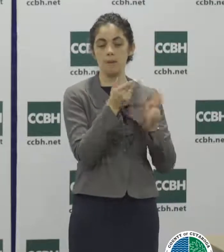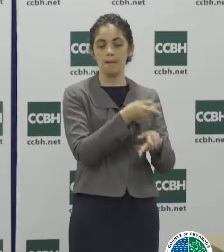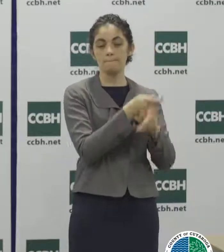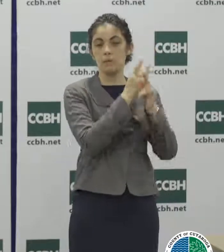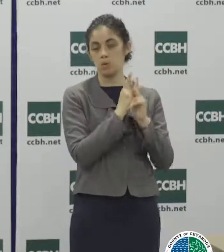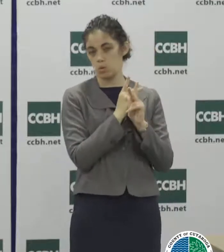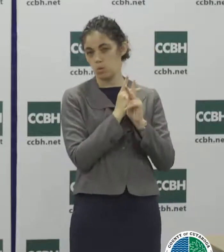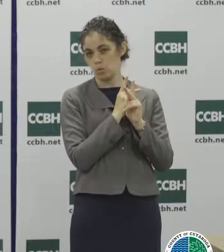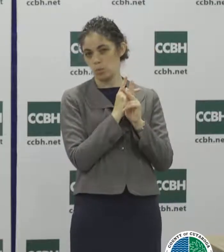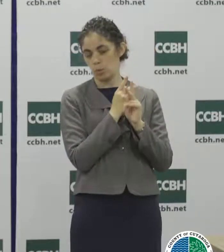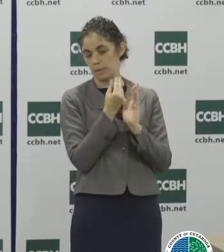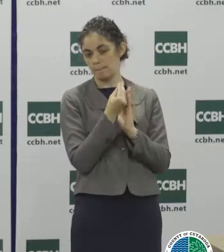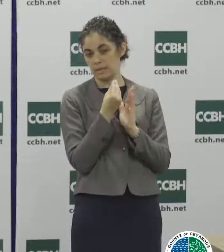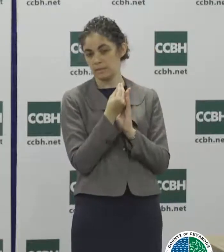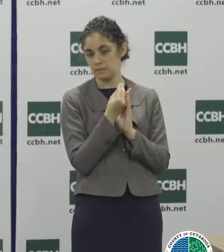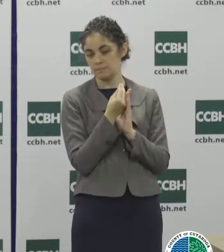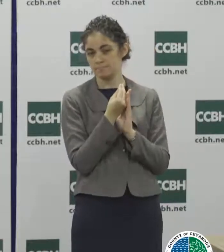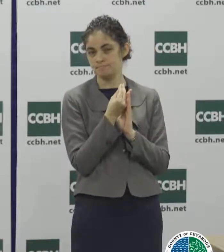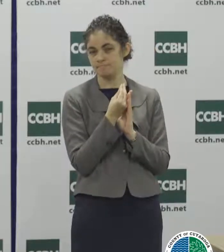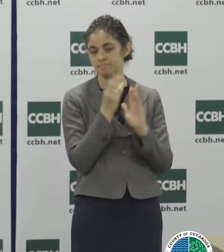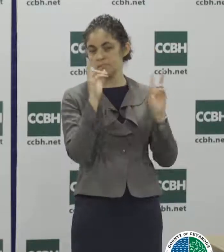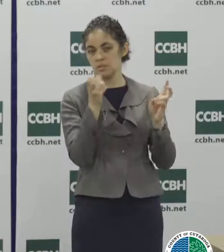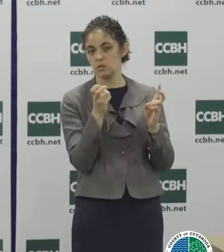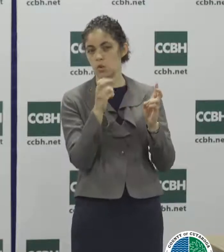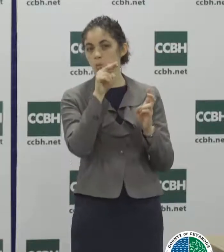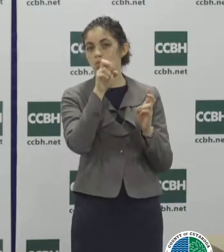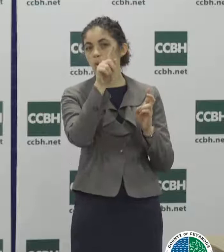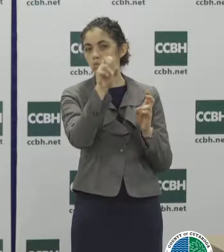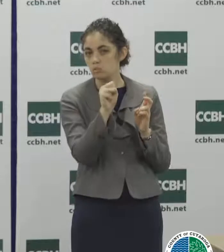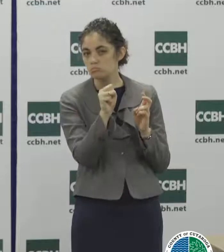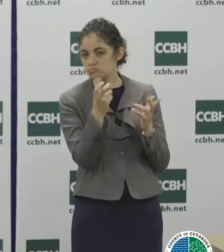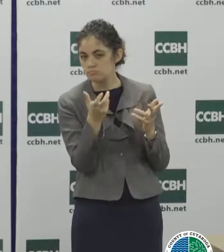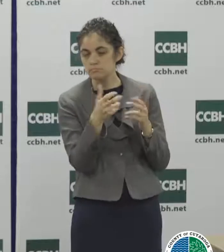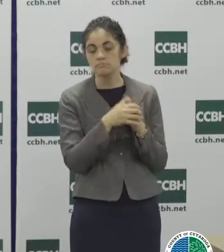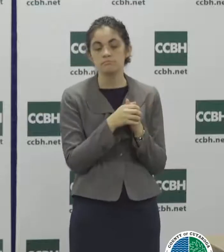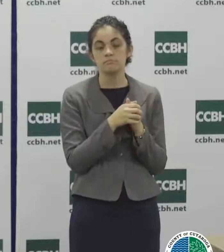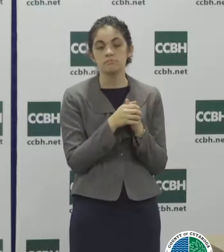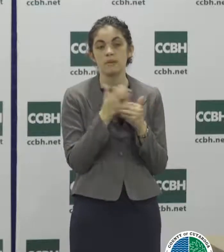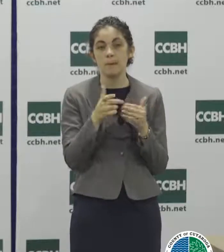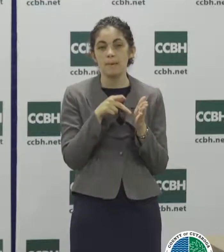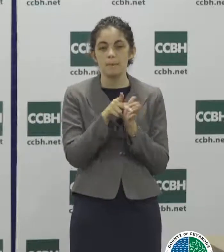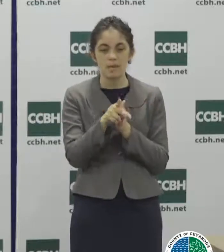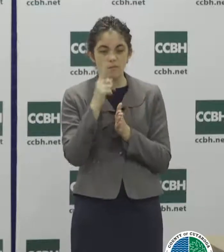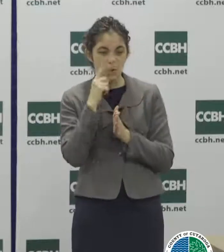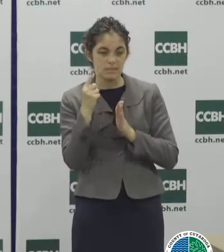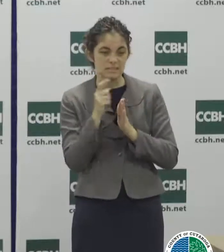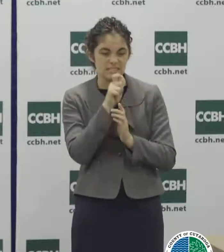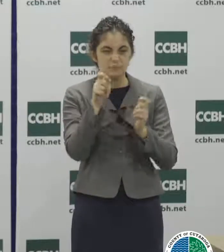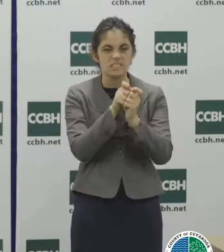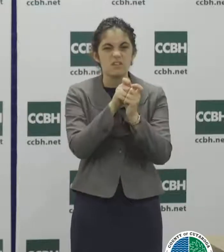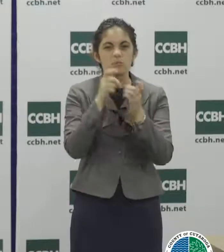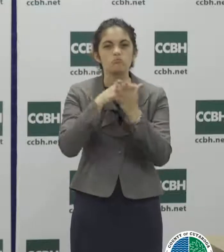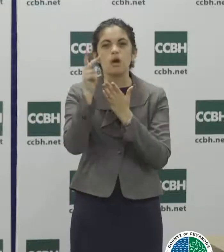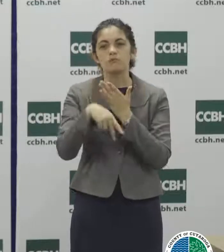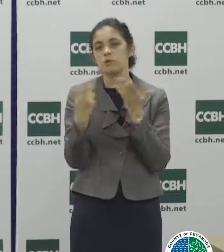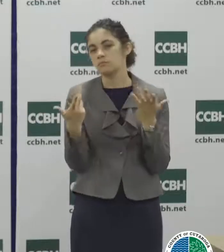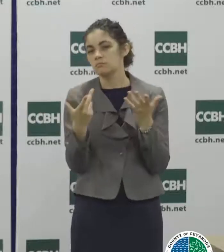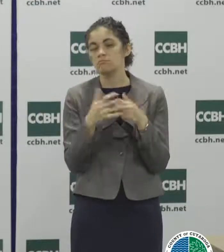borrowed money by issuing notes, maybe to pay for some specific